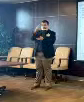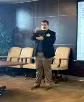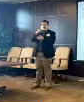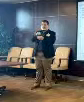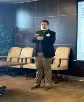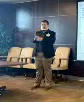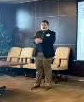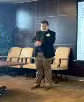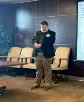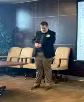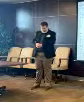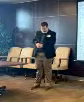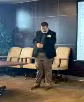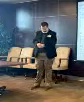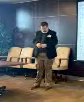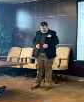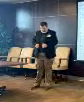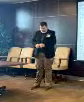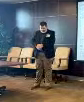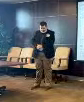very effective.